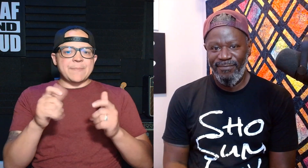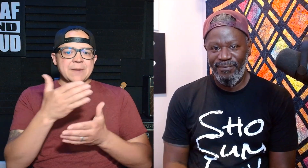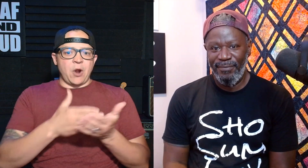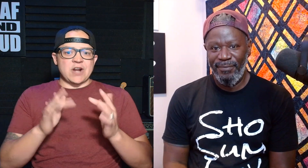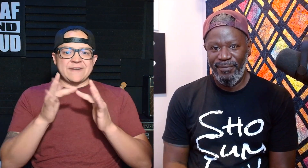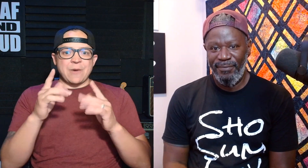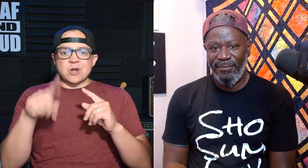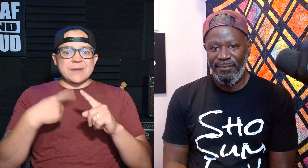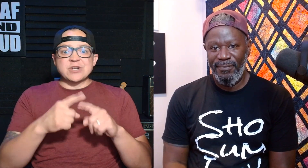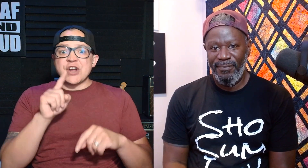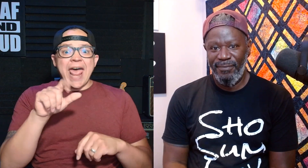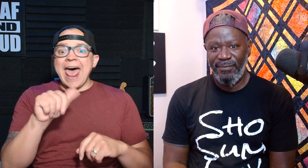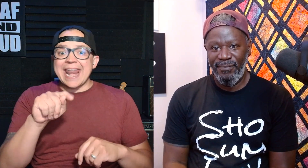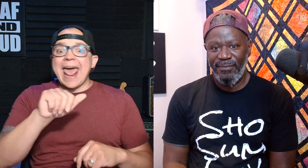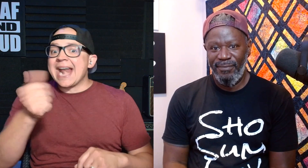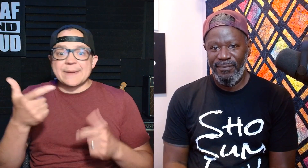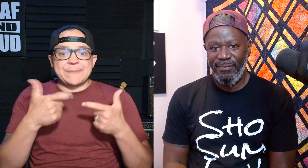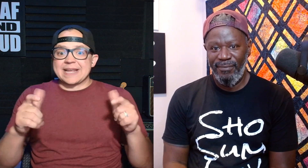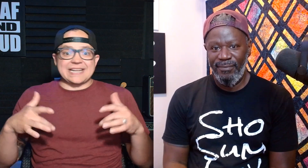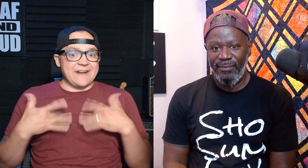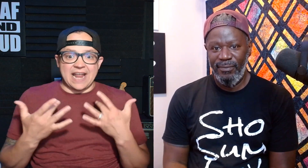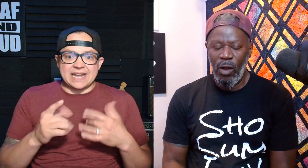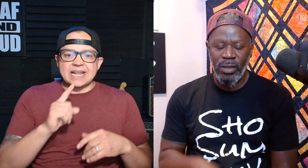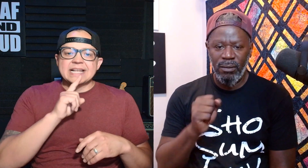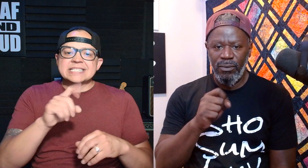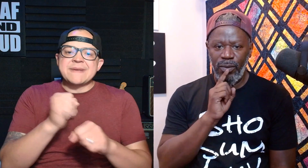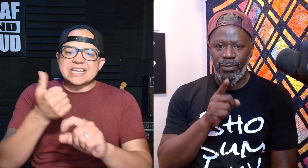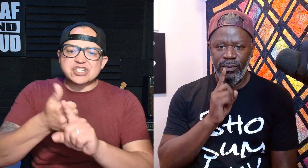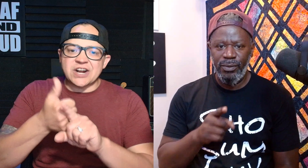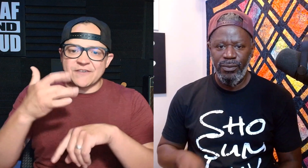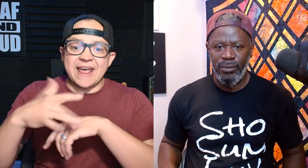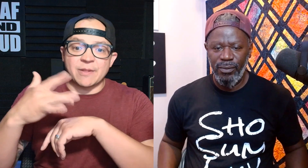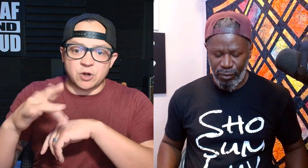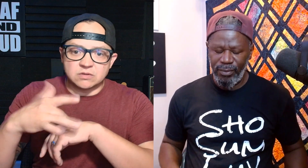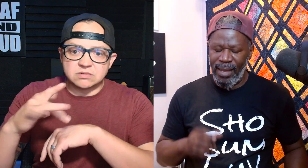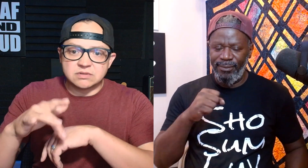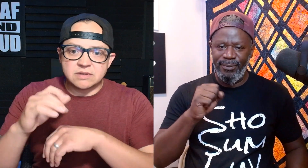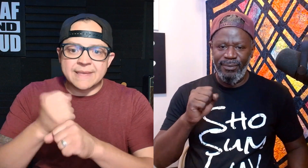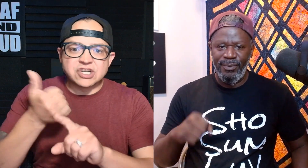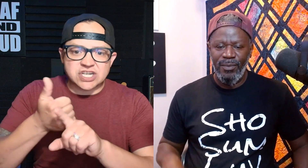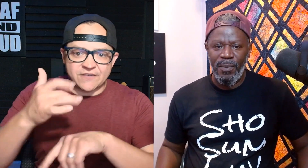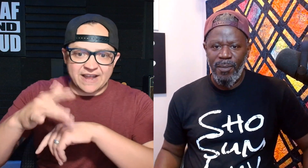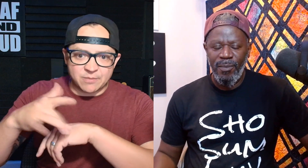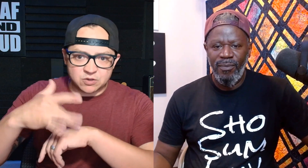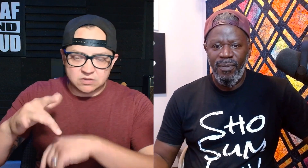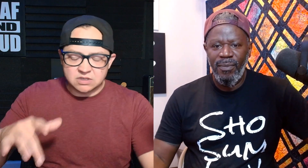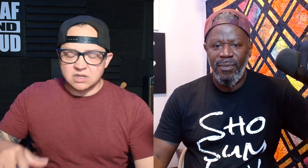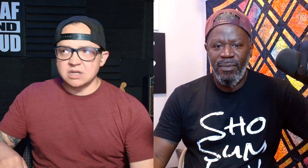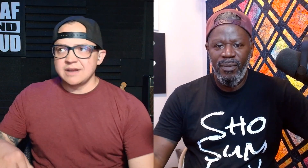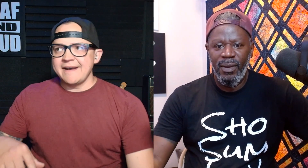think a big part of networking when you're at any big event is making yourself available. Yeah. Making yourself